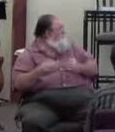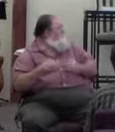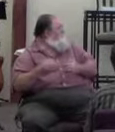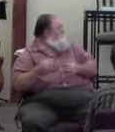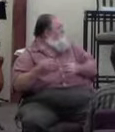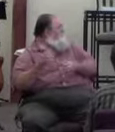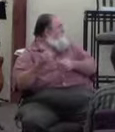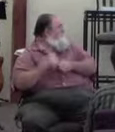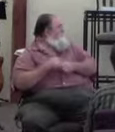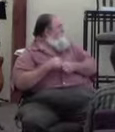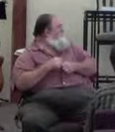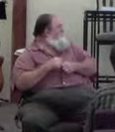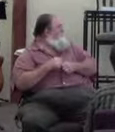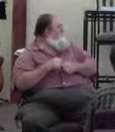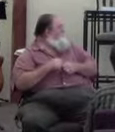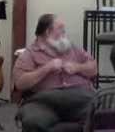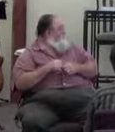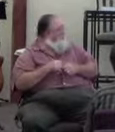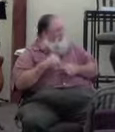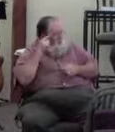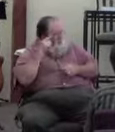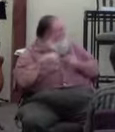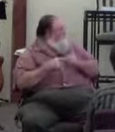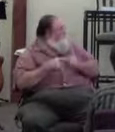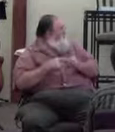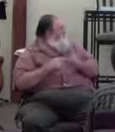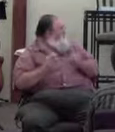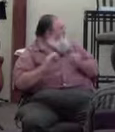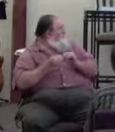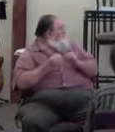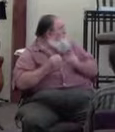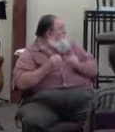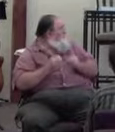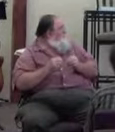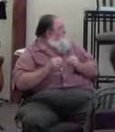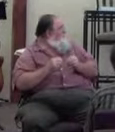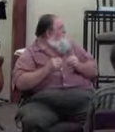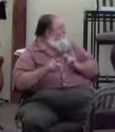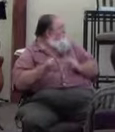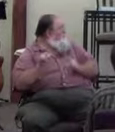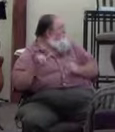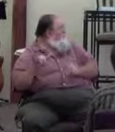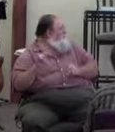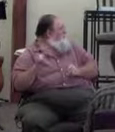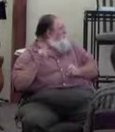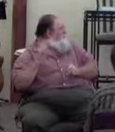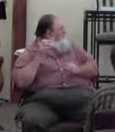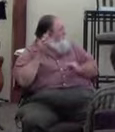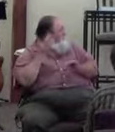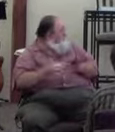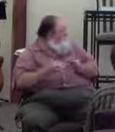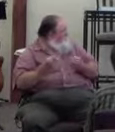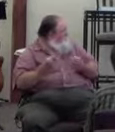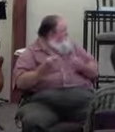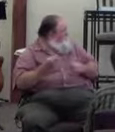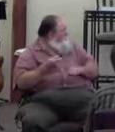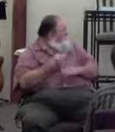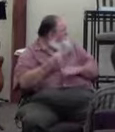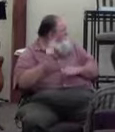into account the number of people there are. You are to determine the amount of lamb needed